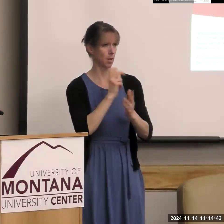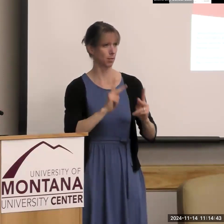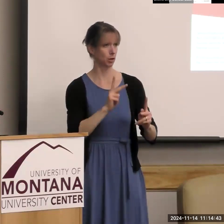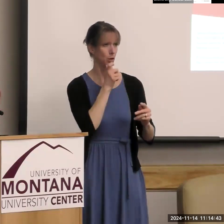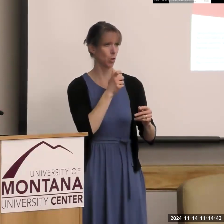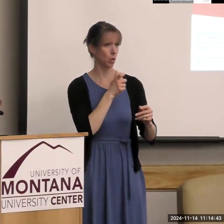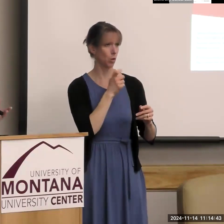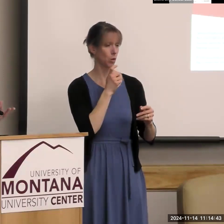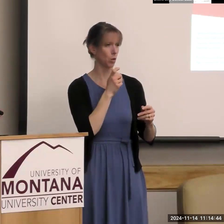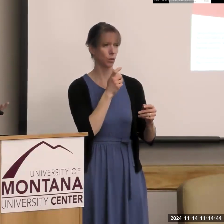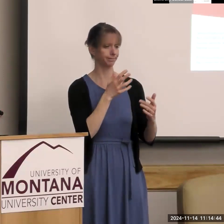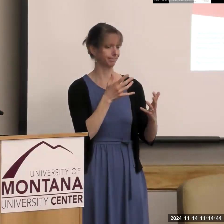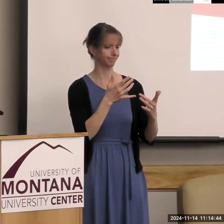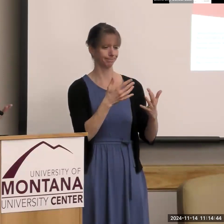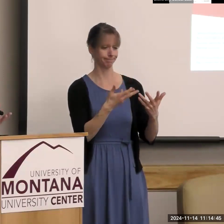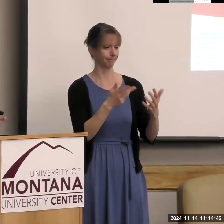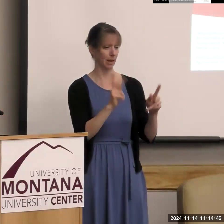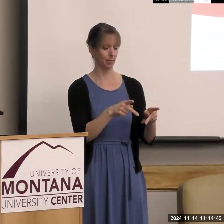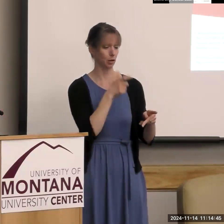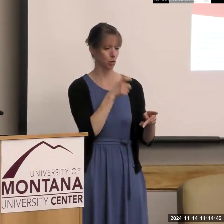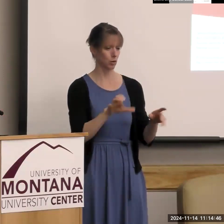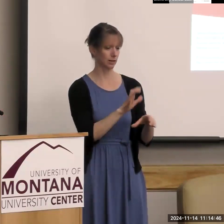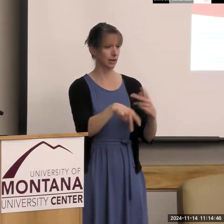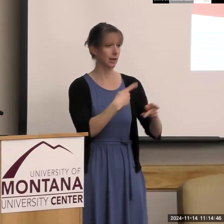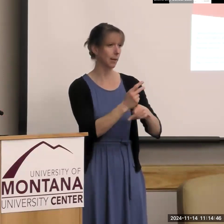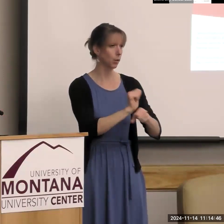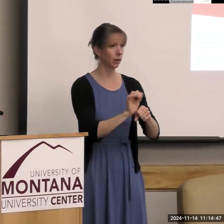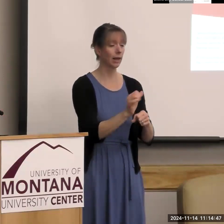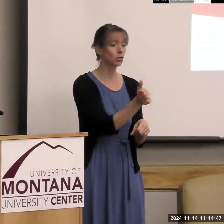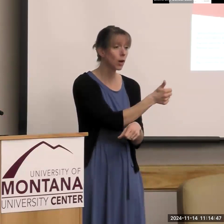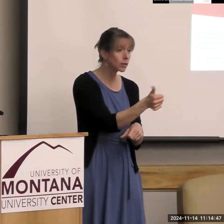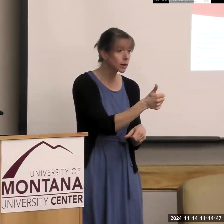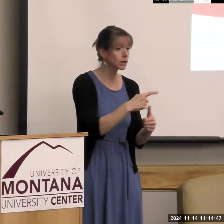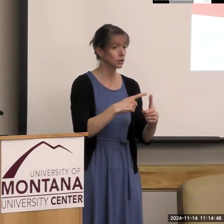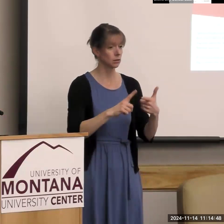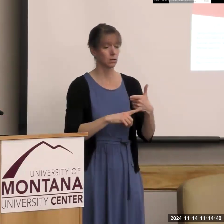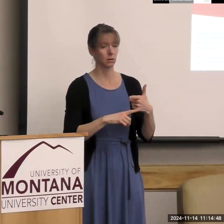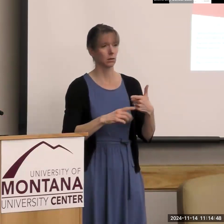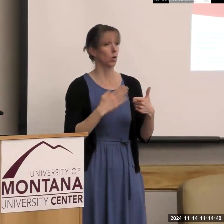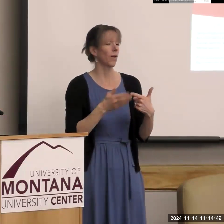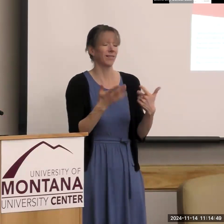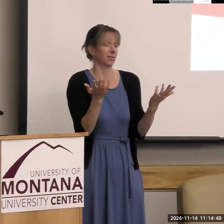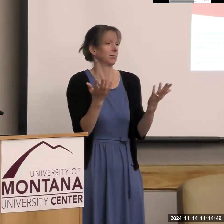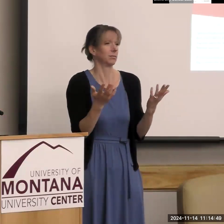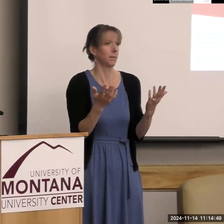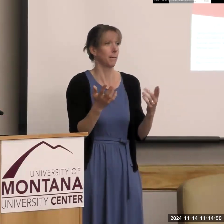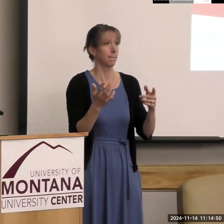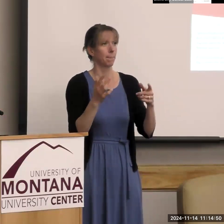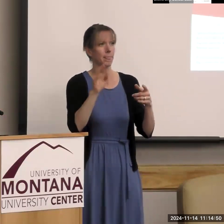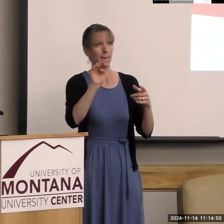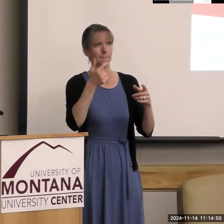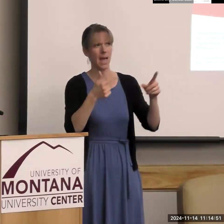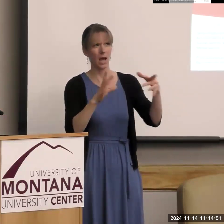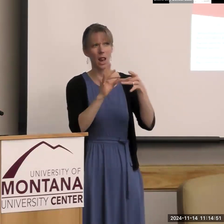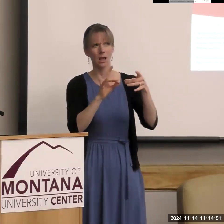from that type of work, transportation, or whatever it may be. Tom, can Yeah. I